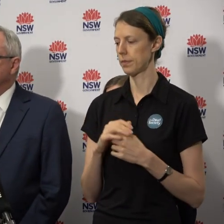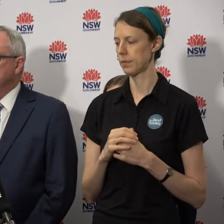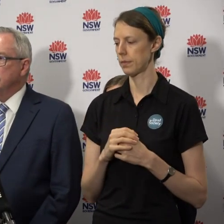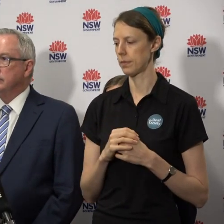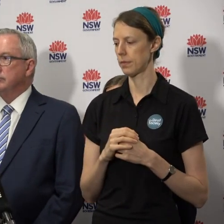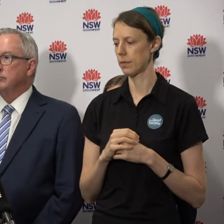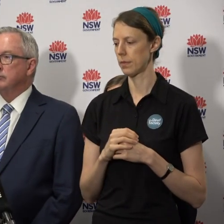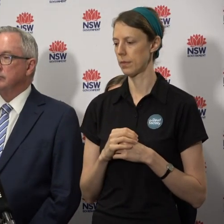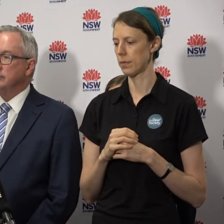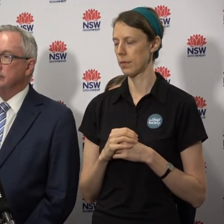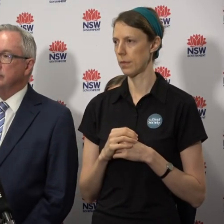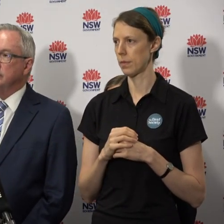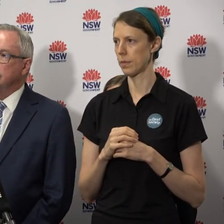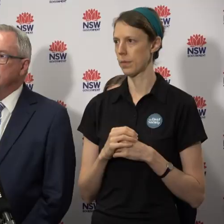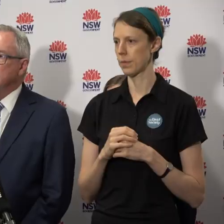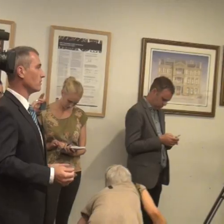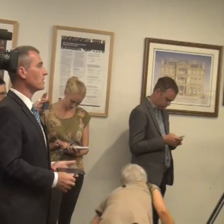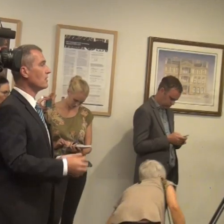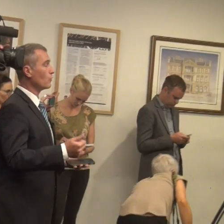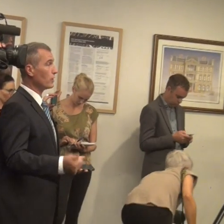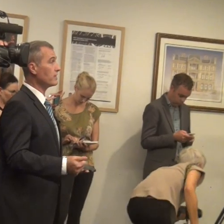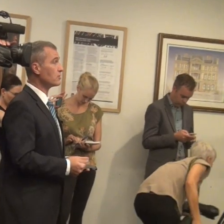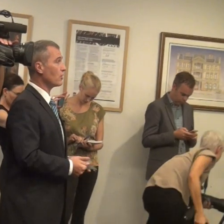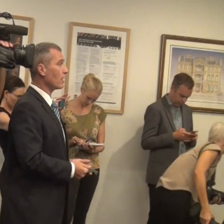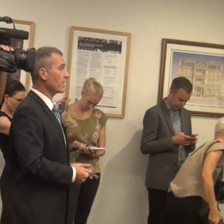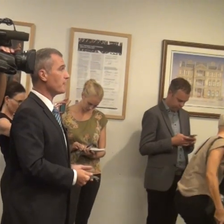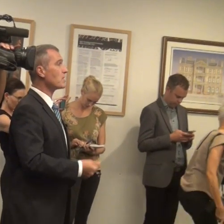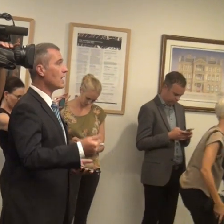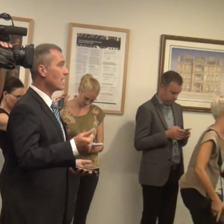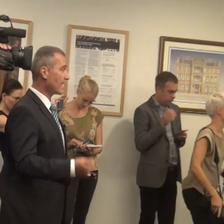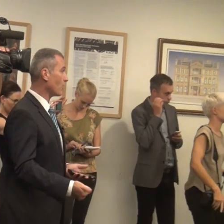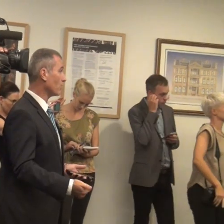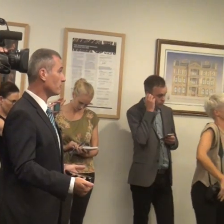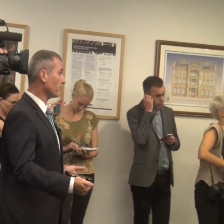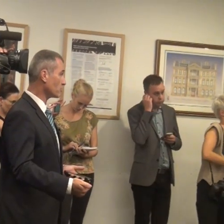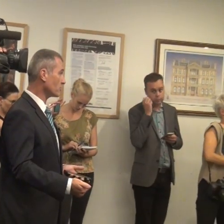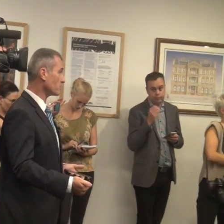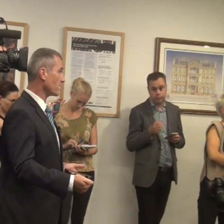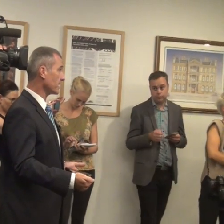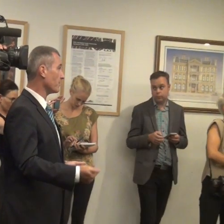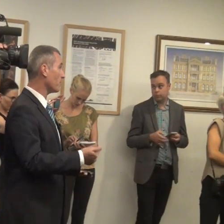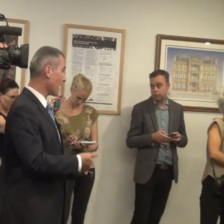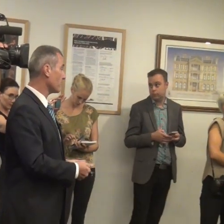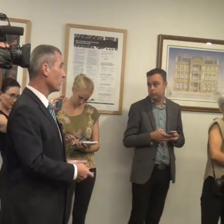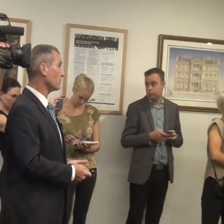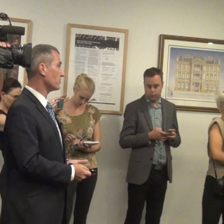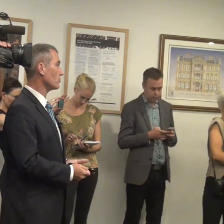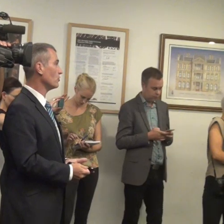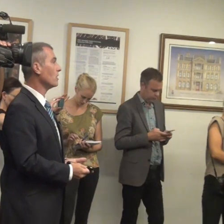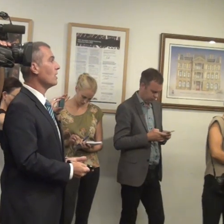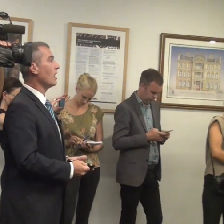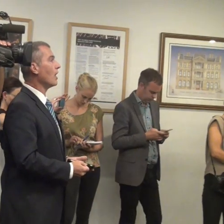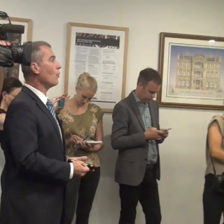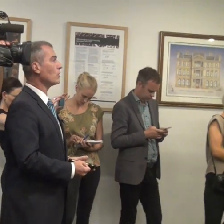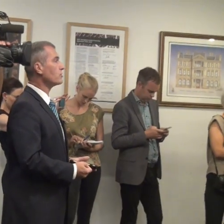stuff now, given the fact that the containment is proving very, very difficult. Royal Easter Show coming up, NRL fixtures starting to come up, AFL